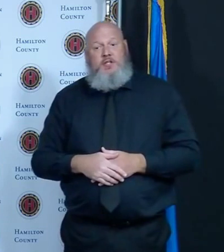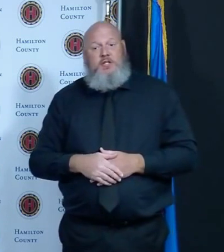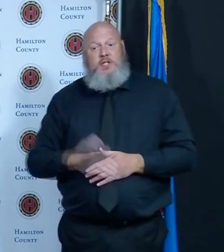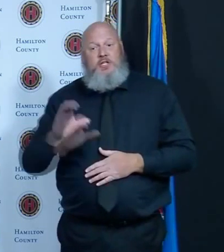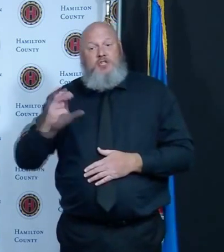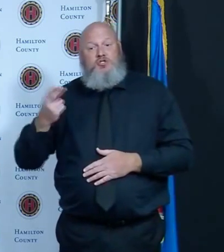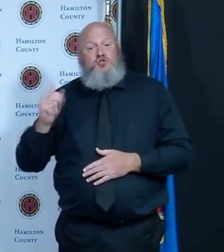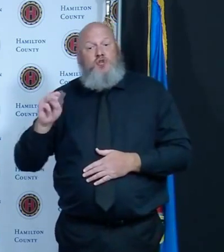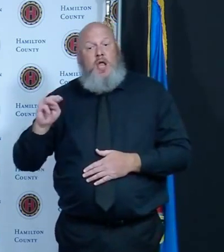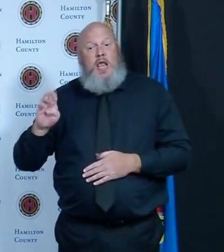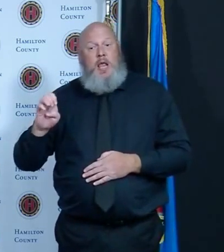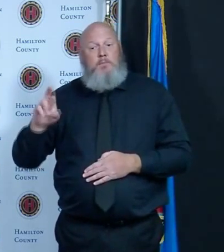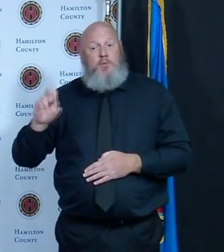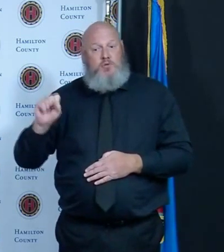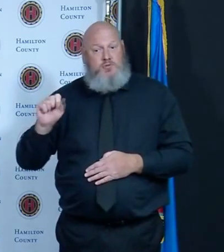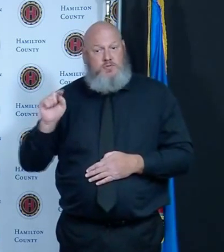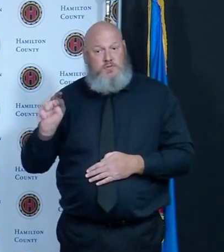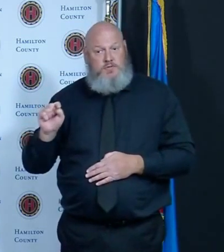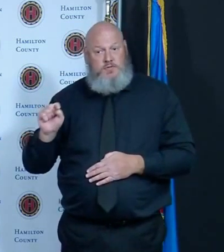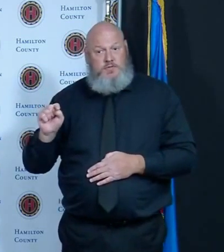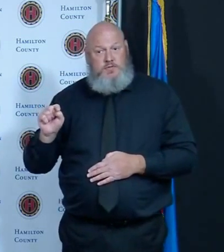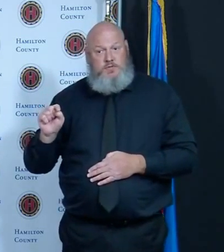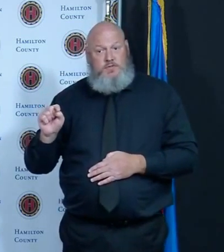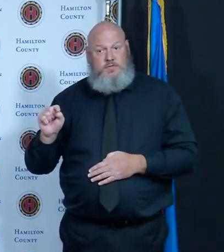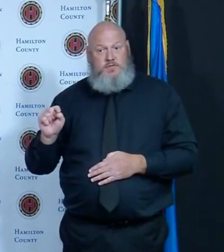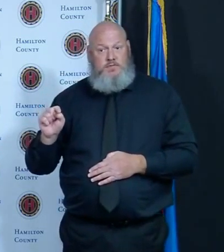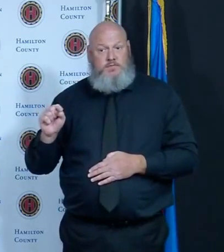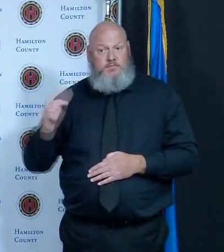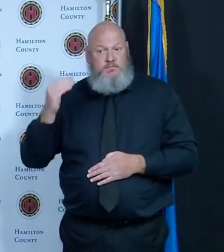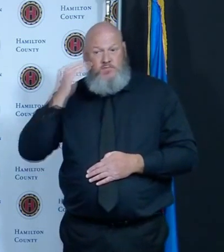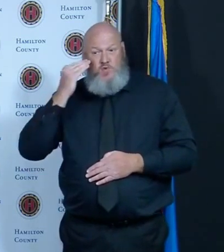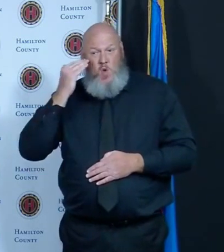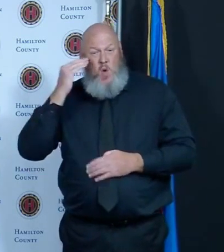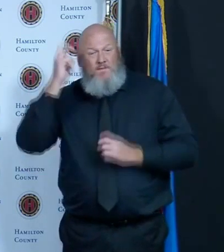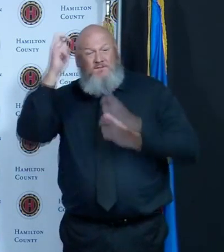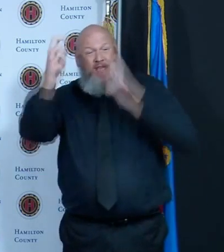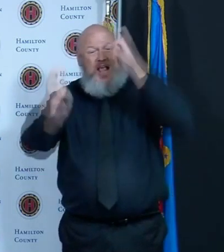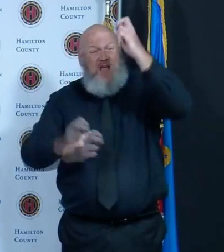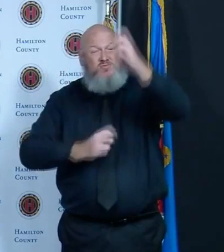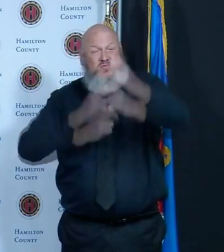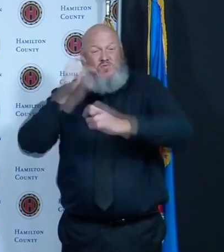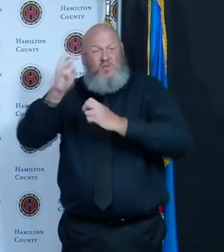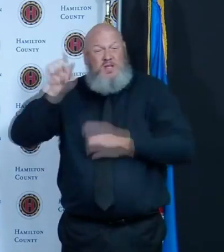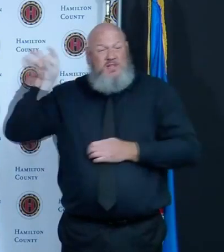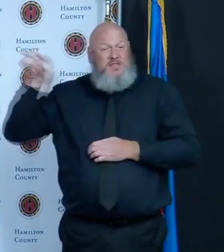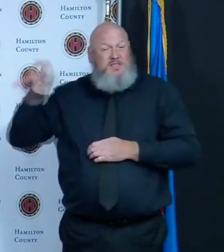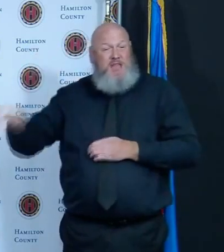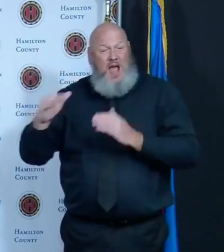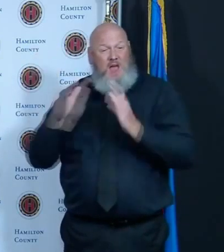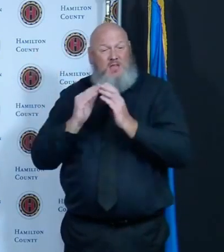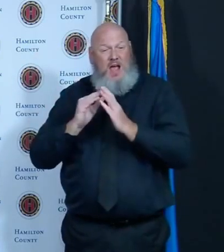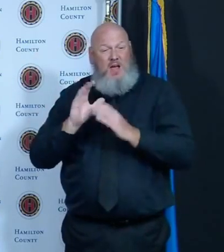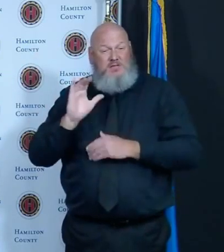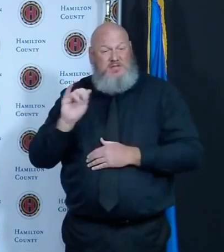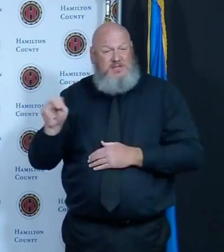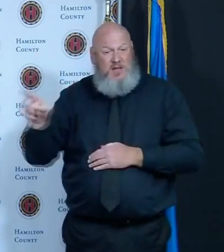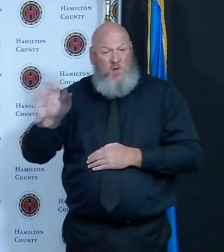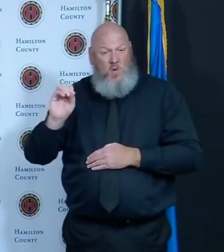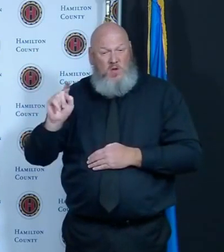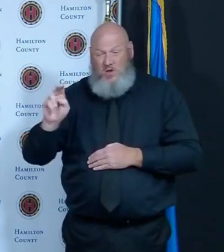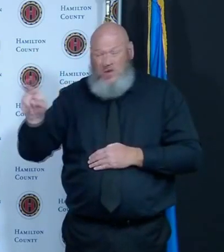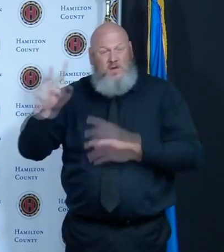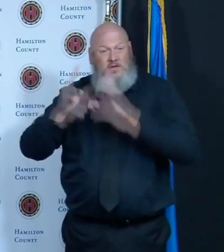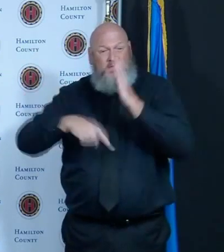gone temporarily, and so during this time, the Chamber has asked if they can use that property for this light